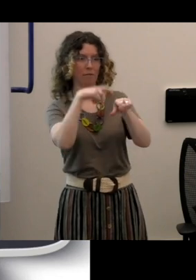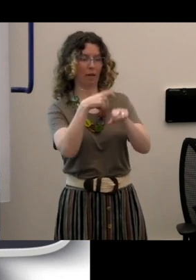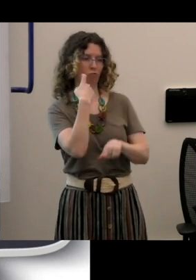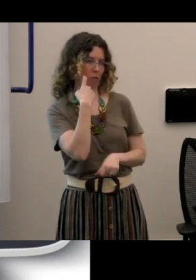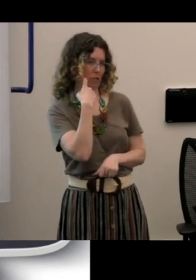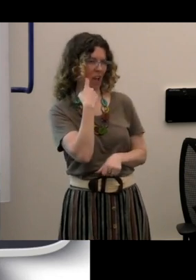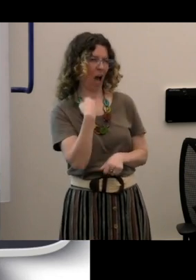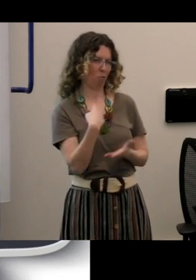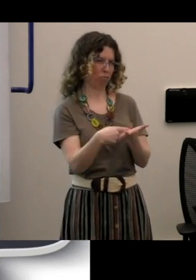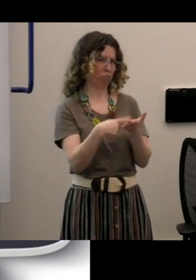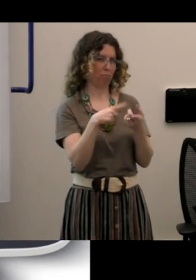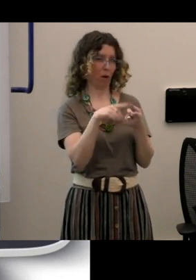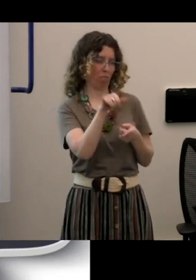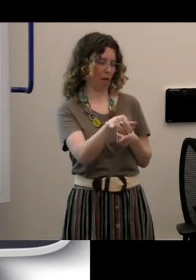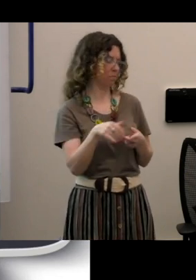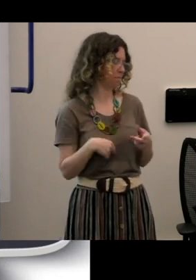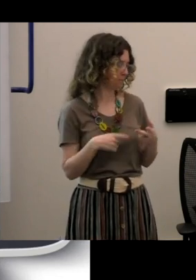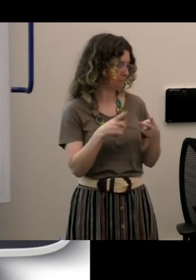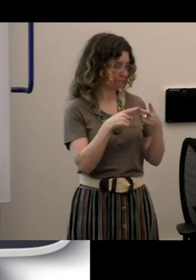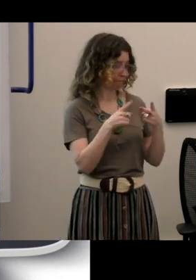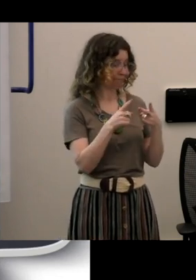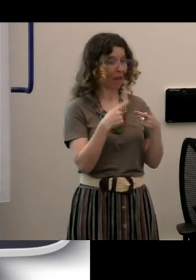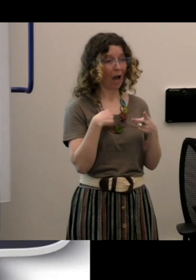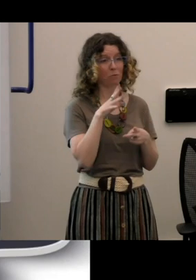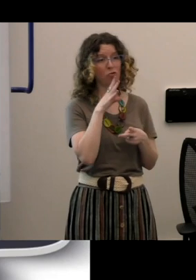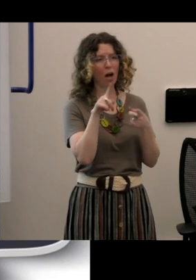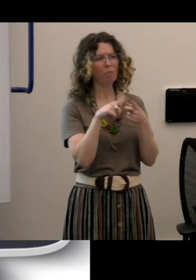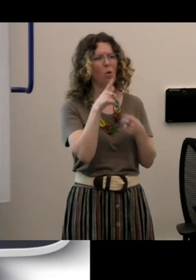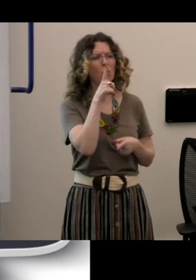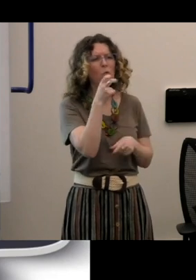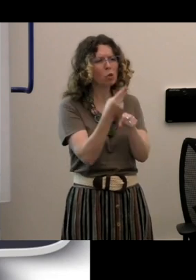You might have seen a lot of ASL come up in pop culture recently. I'd like to talk a little bit about that.